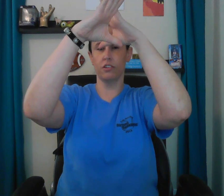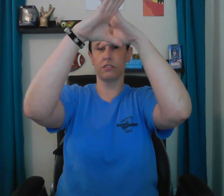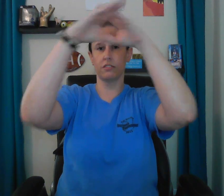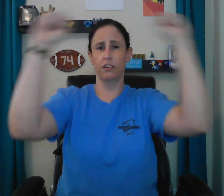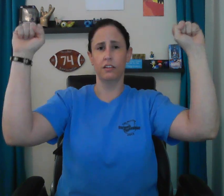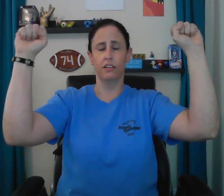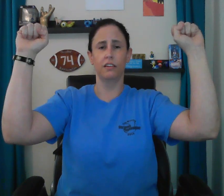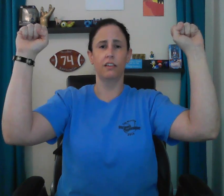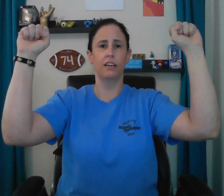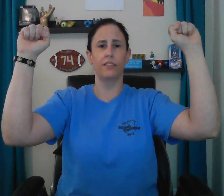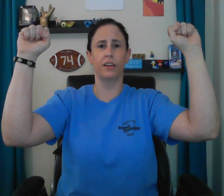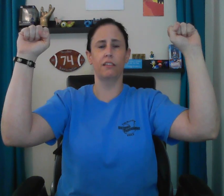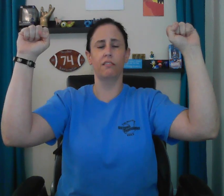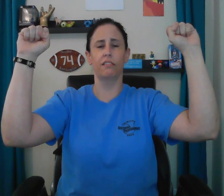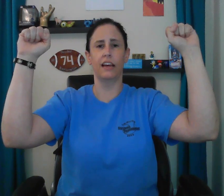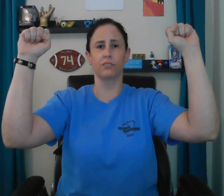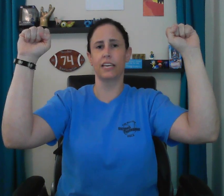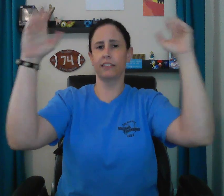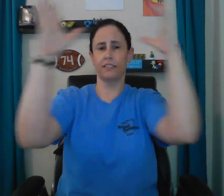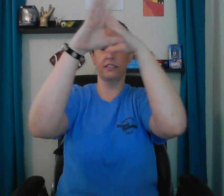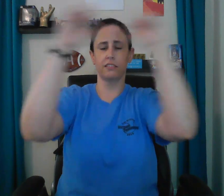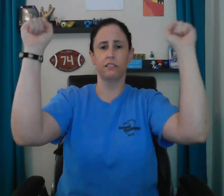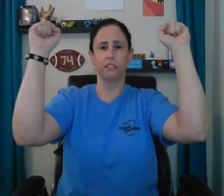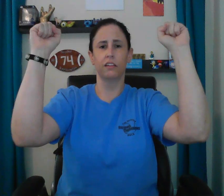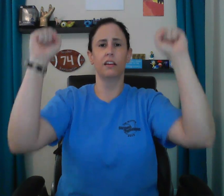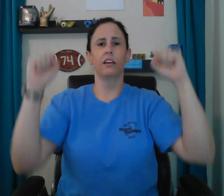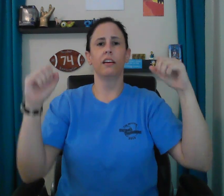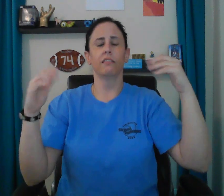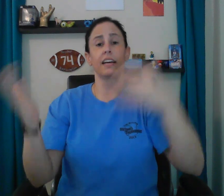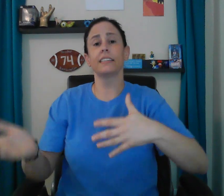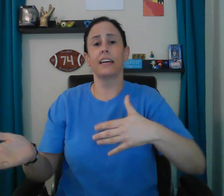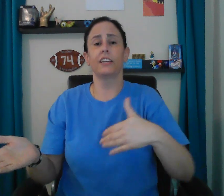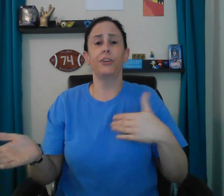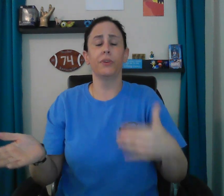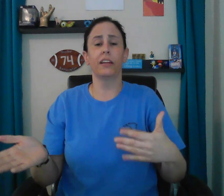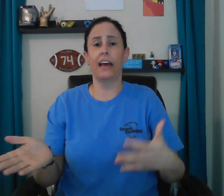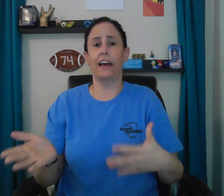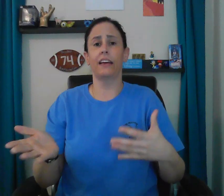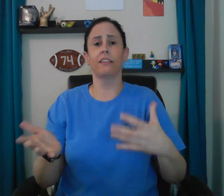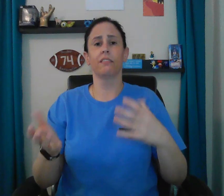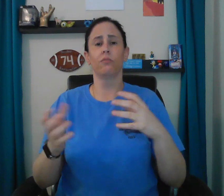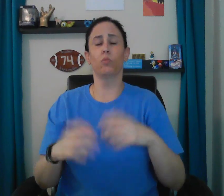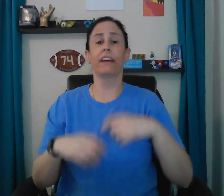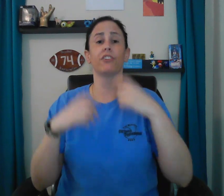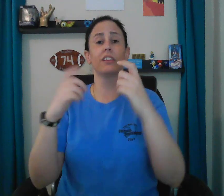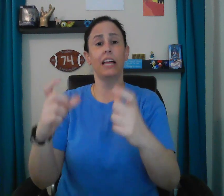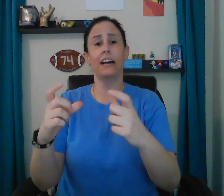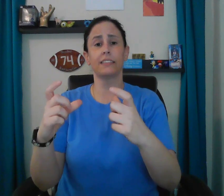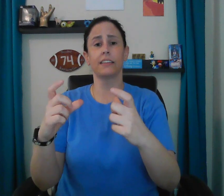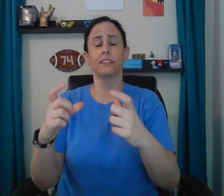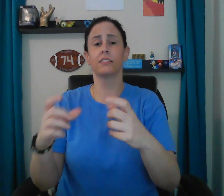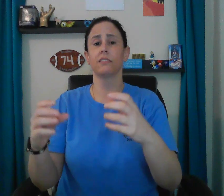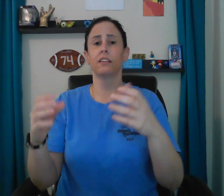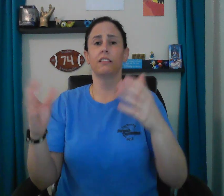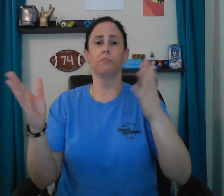cross, and then out to S's. Like I said, you can add whatever the class is